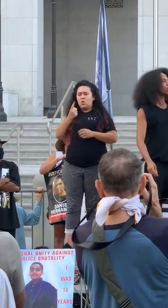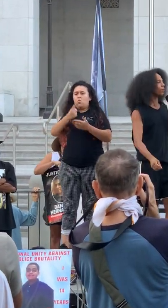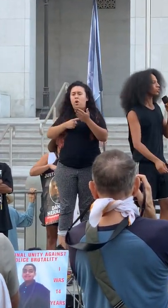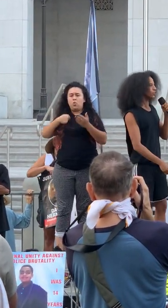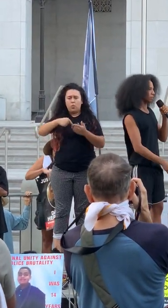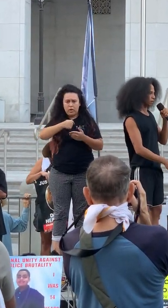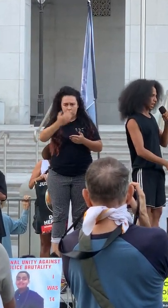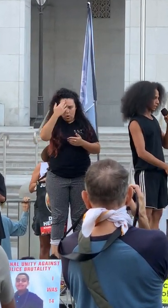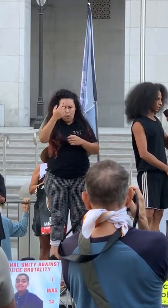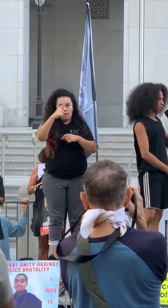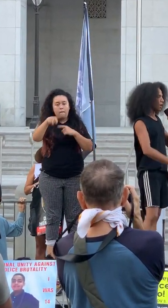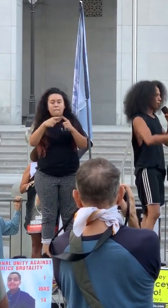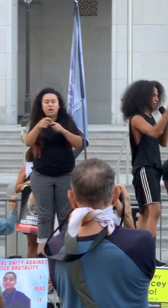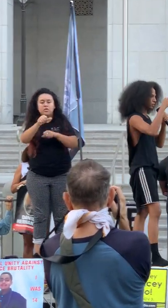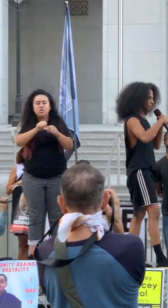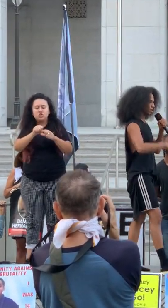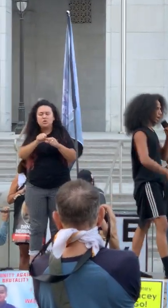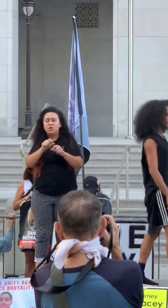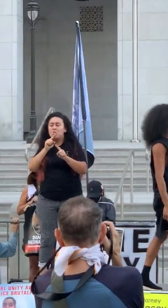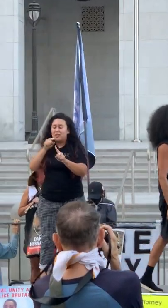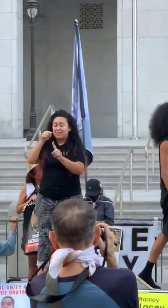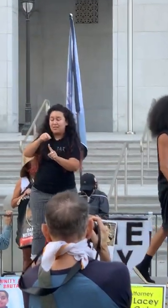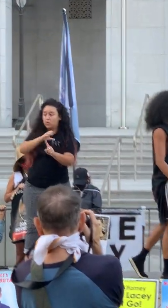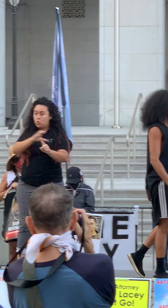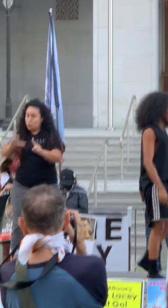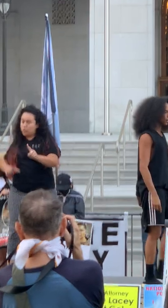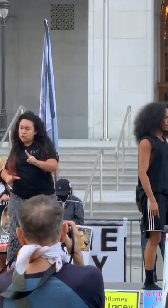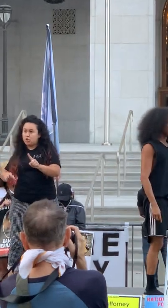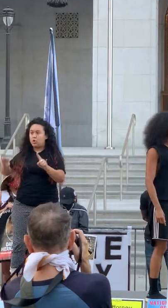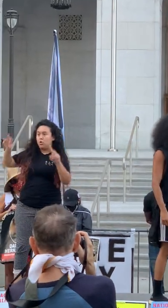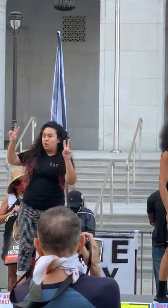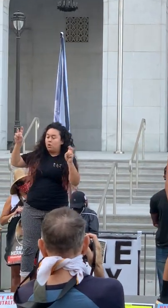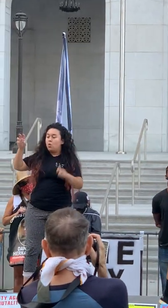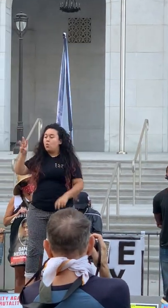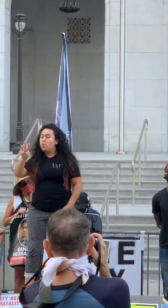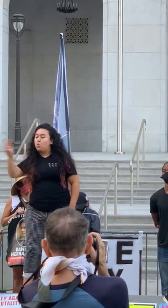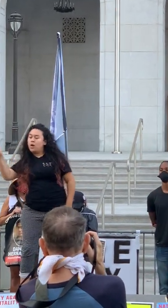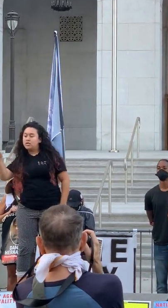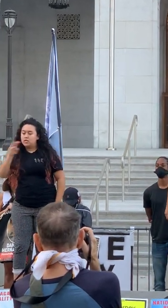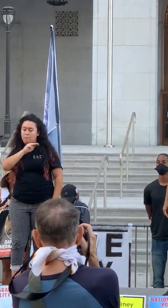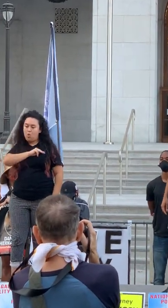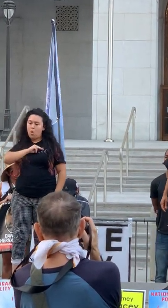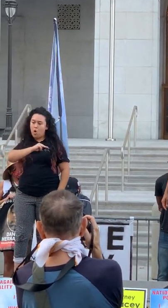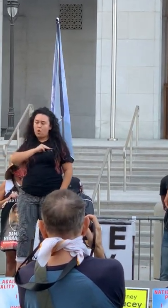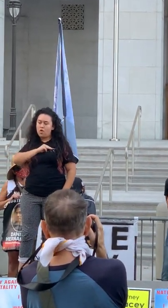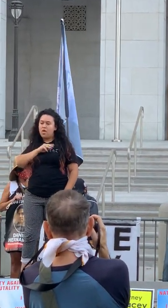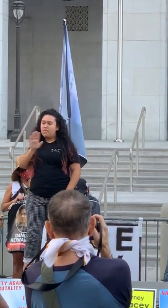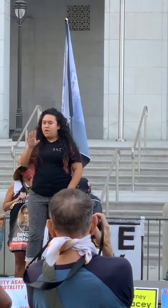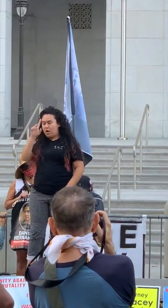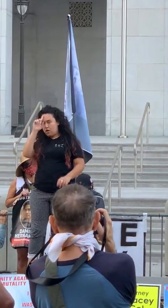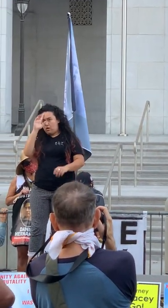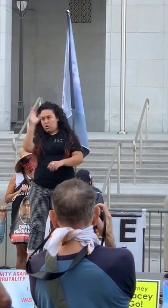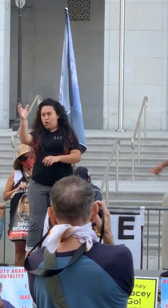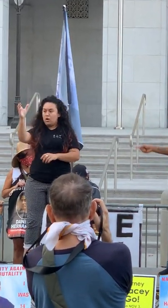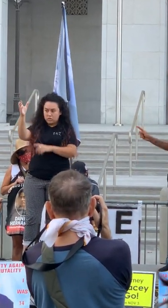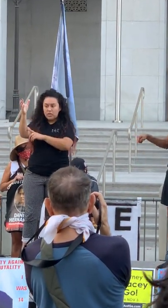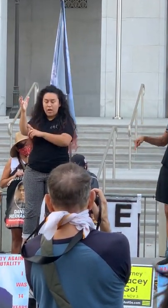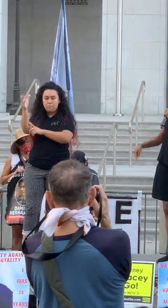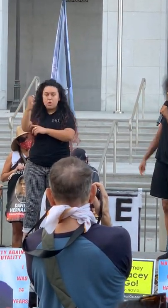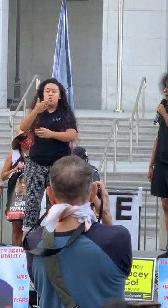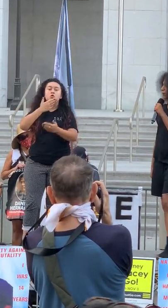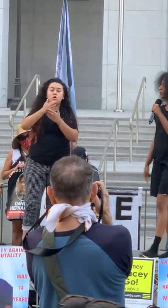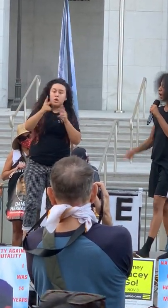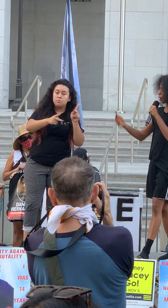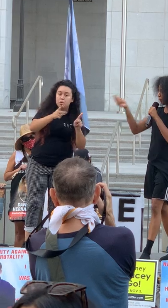specifically, Christian morality, Western morality, the idea that there are good people and there are bad people, and that